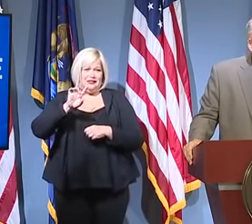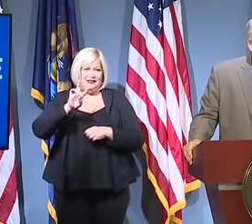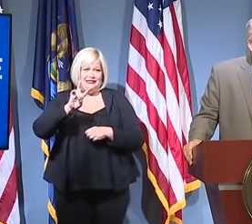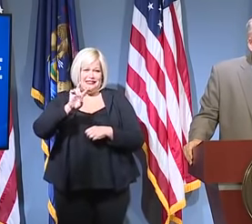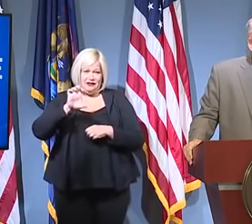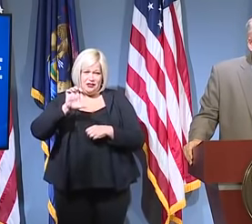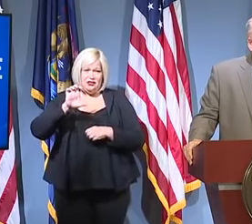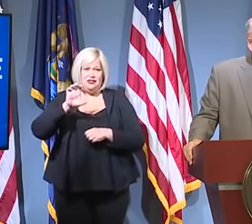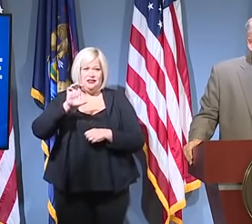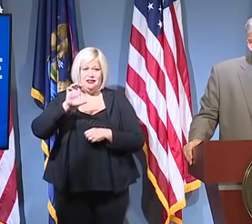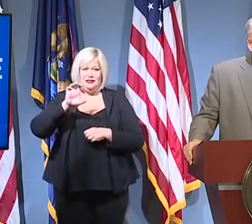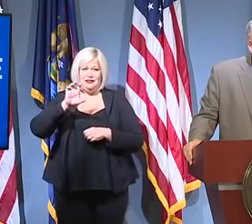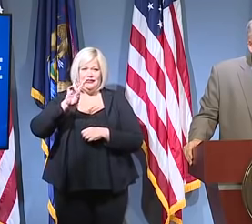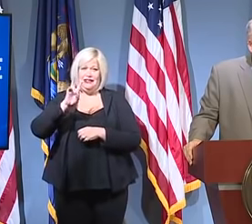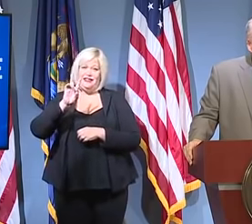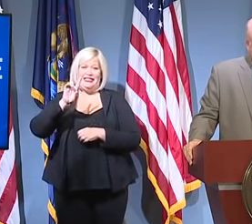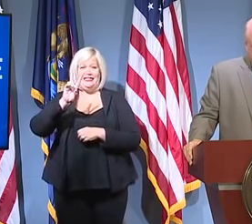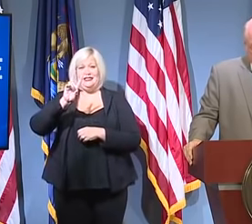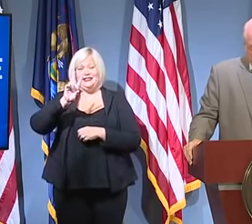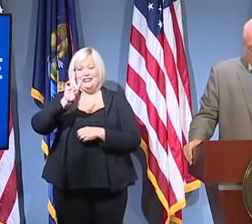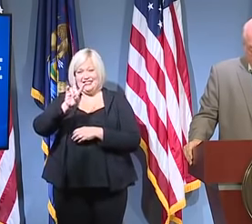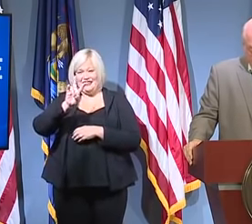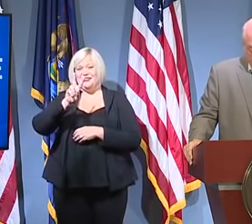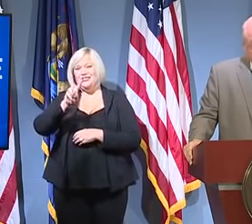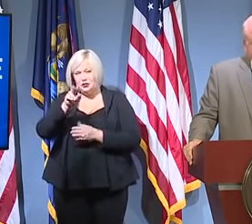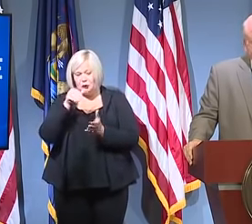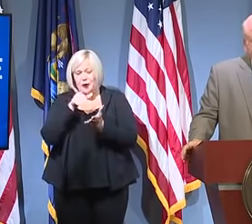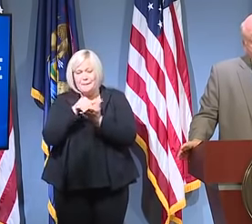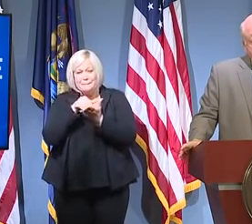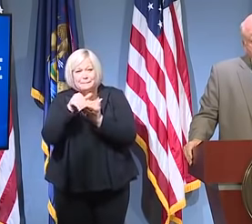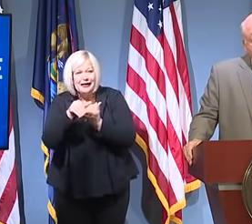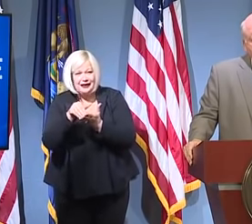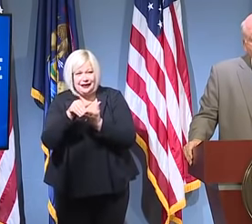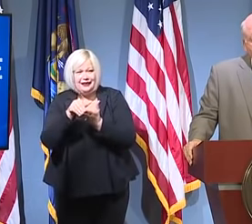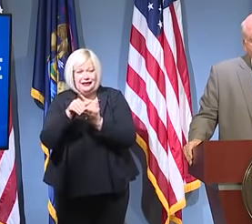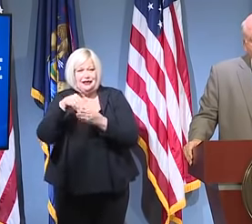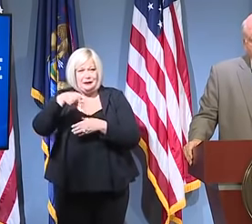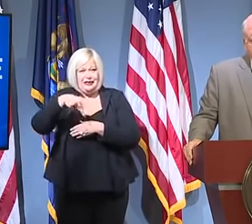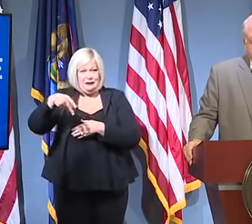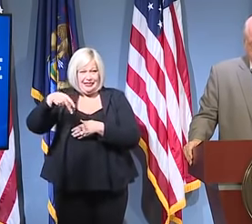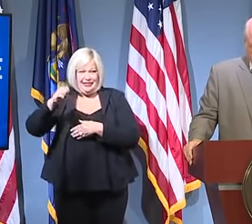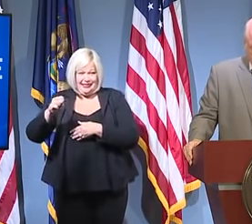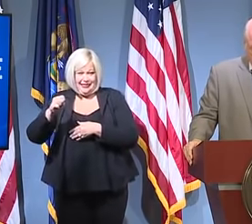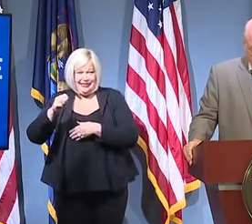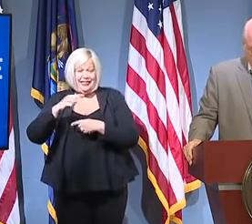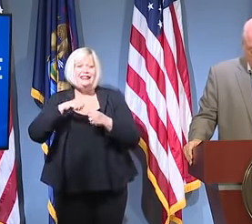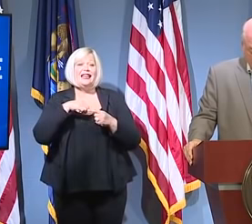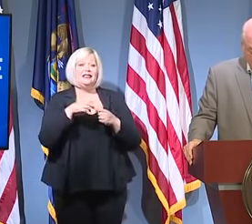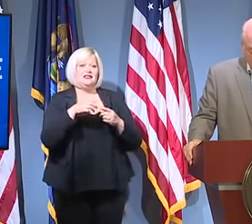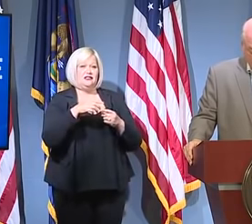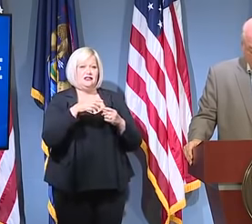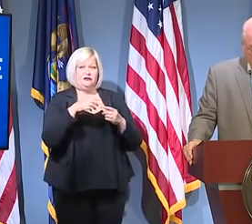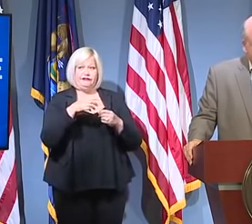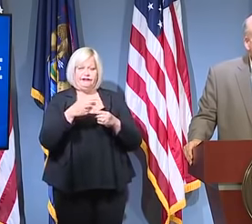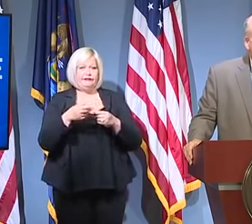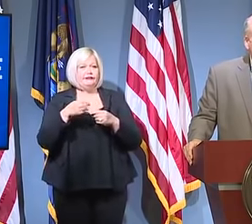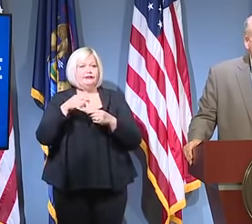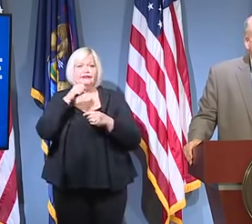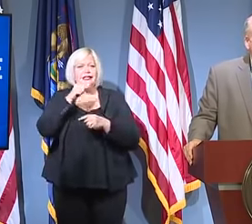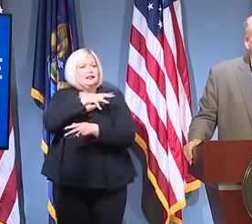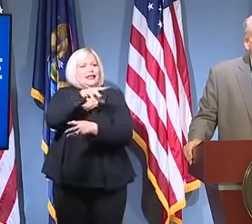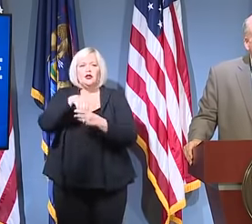for life-saving support. And that's in addition to the 1.5 million masks that we're talking about